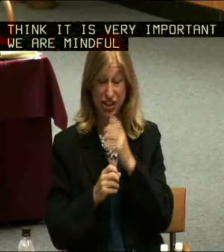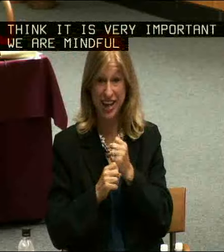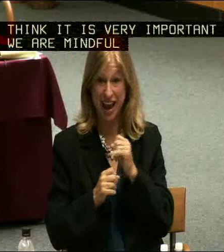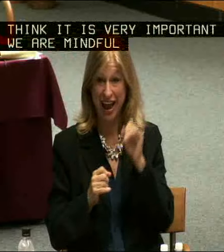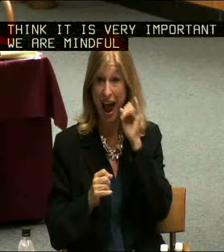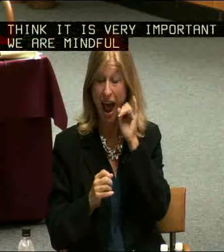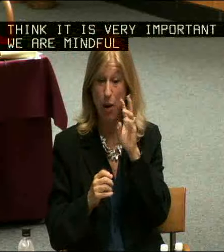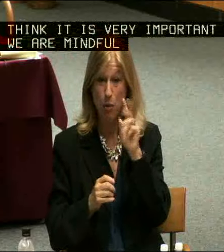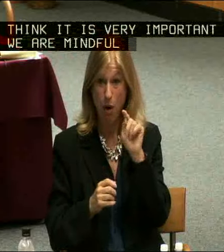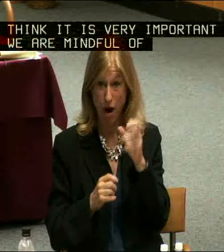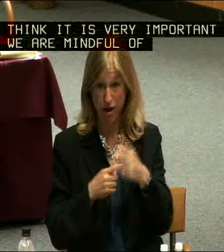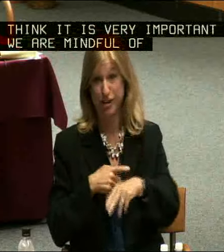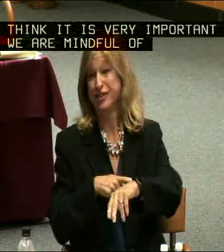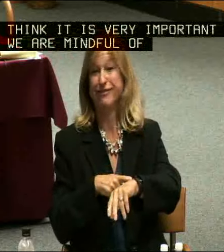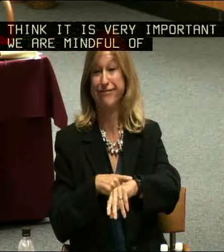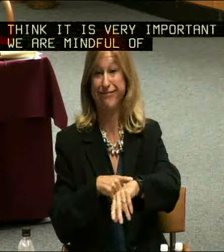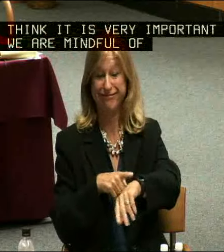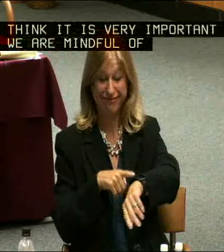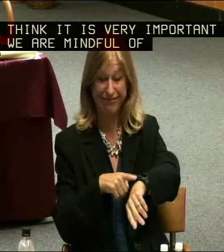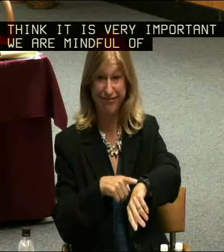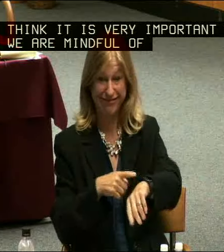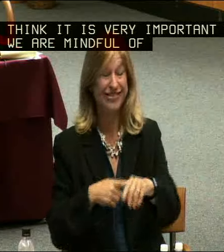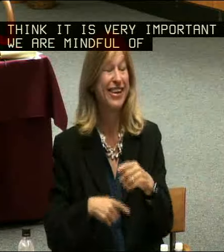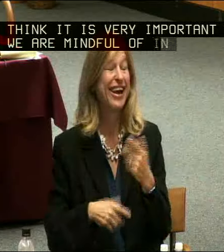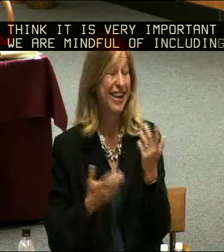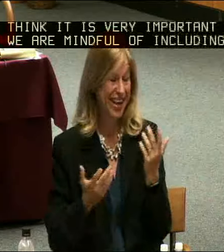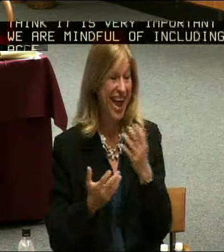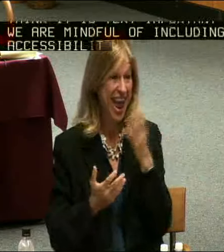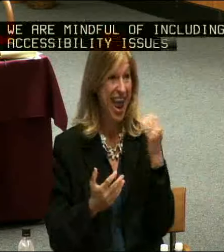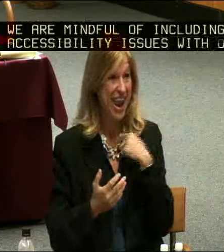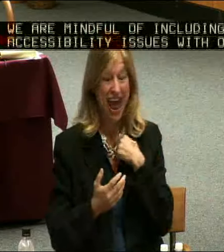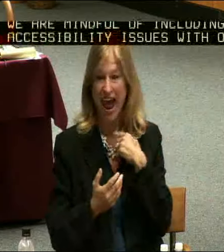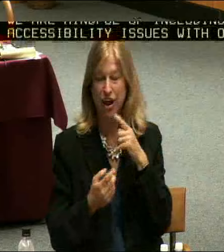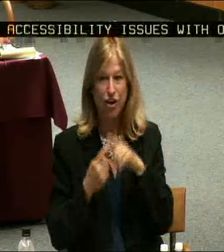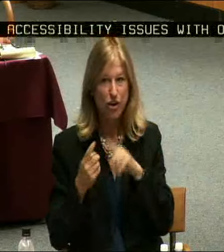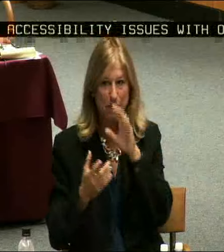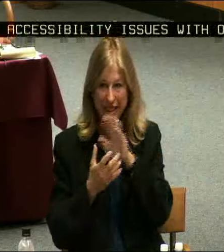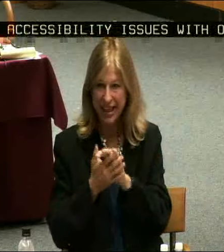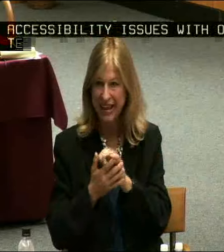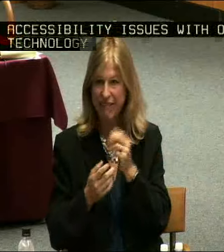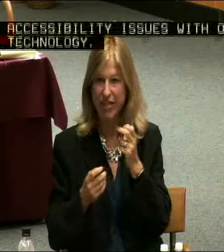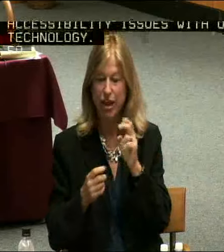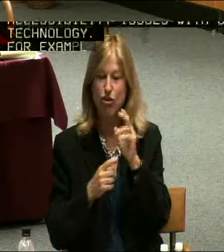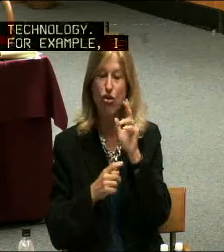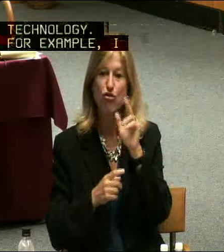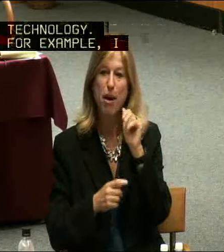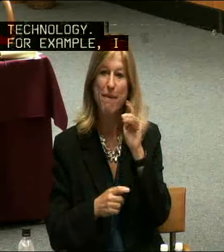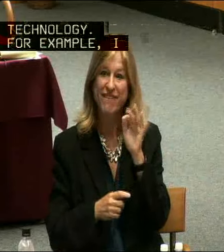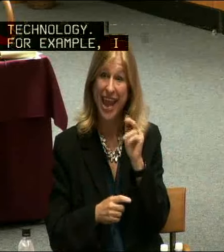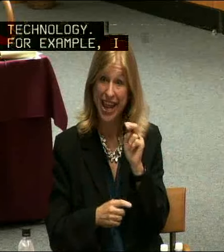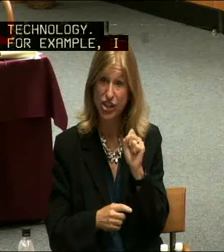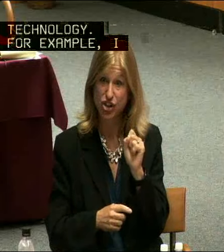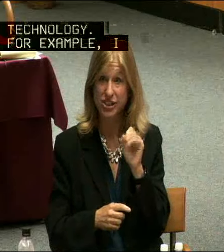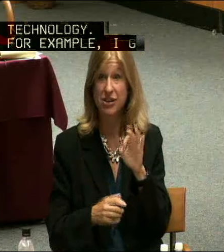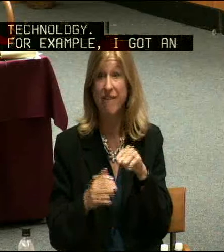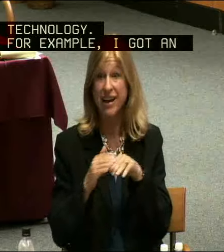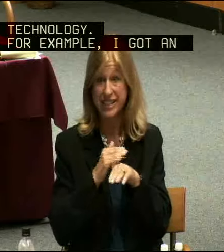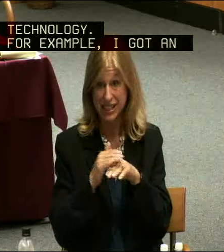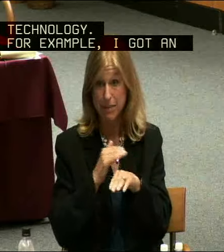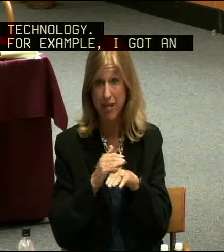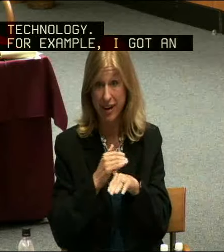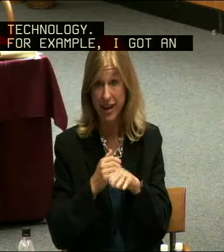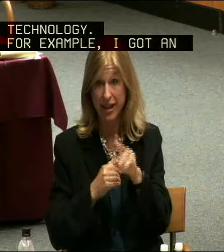example, I got an iWatch recently, and I believe